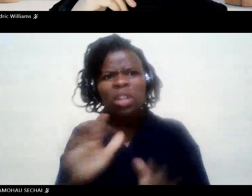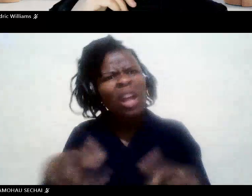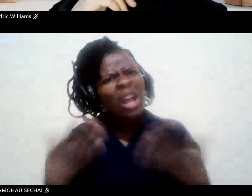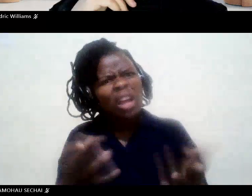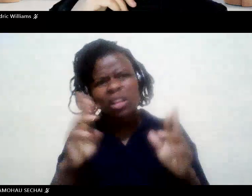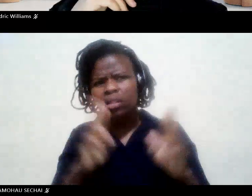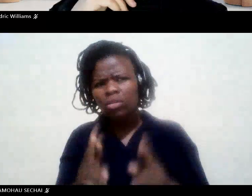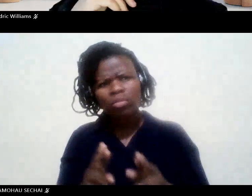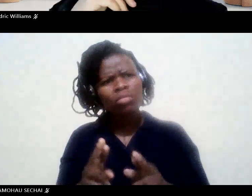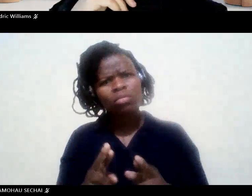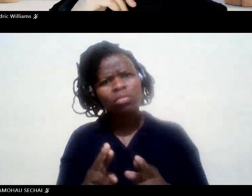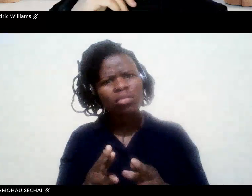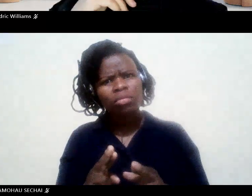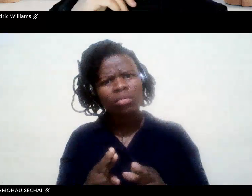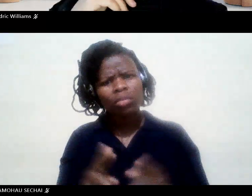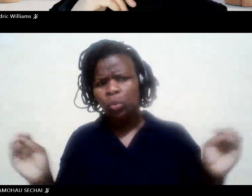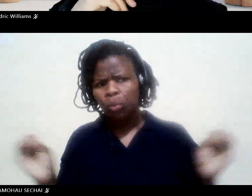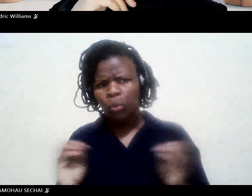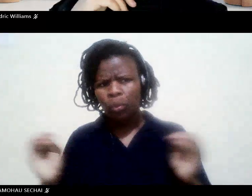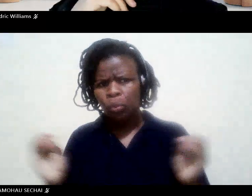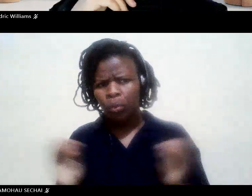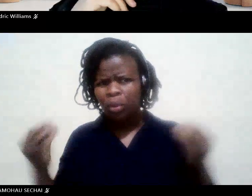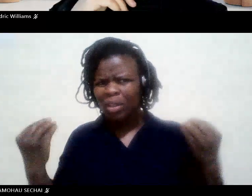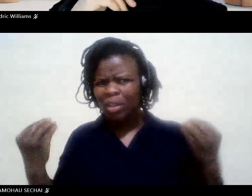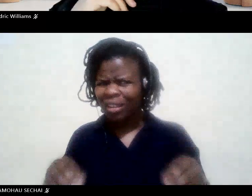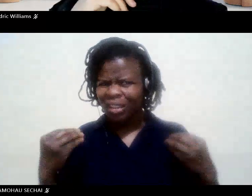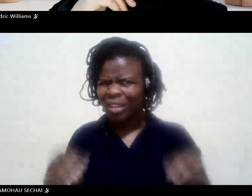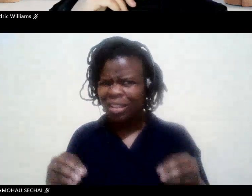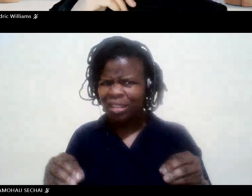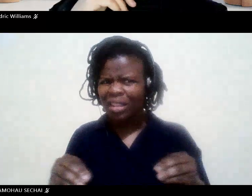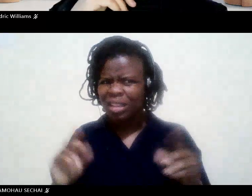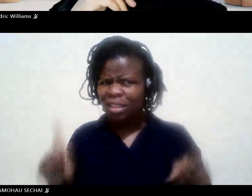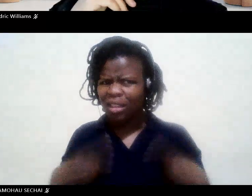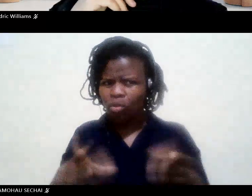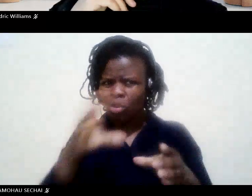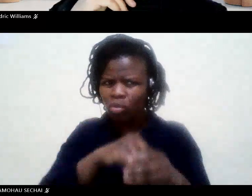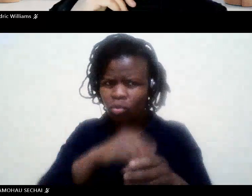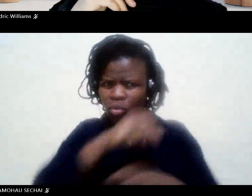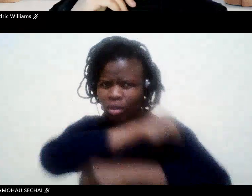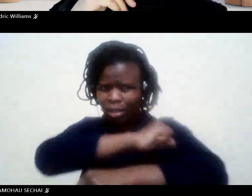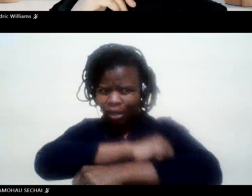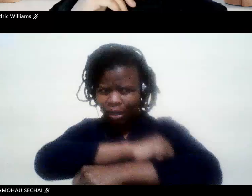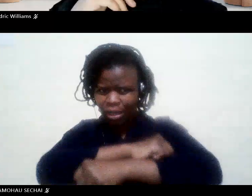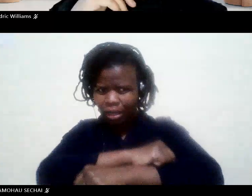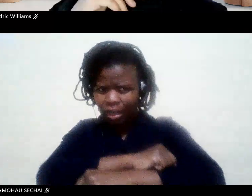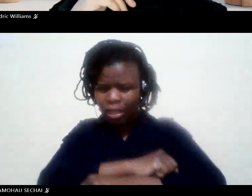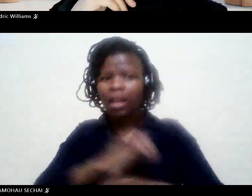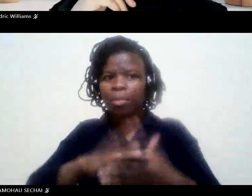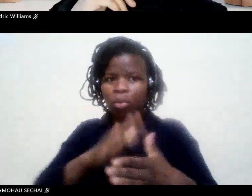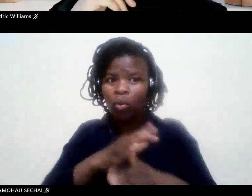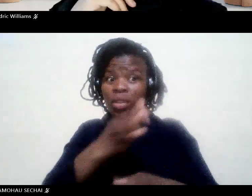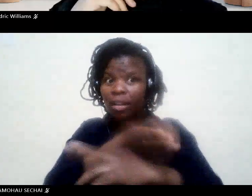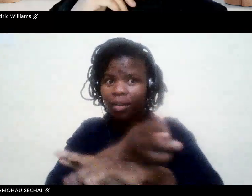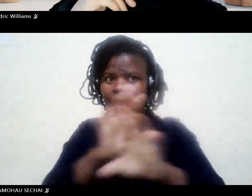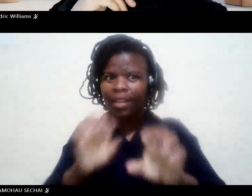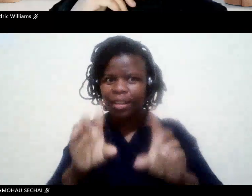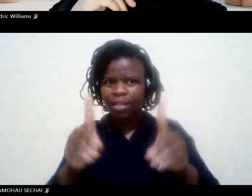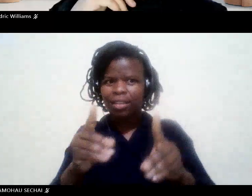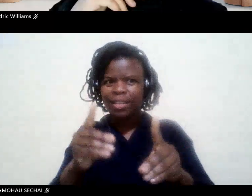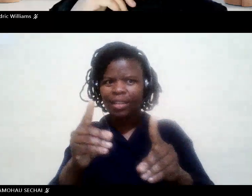no. That's not reason to say you can't include the learner, because the right to education does not say, oh, if you don't